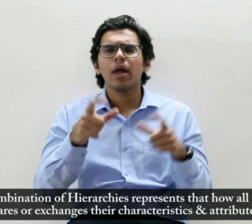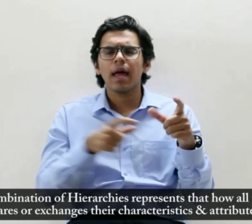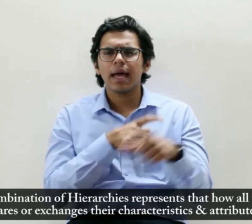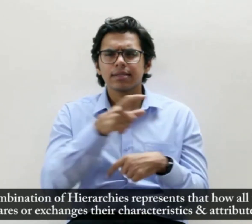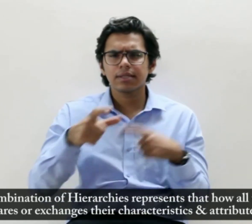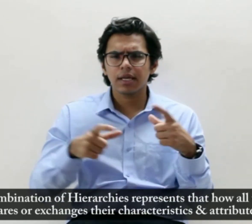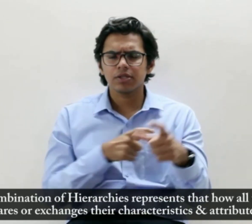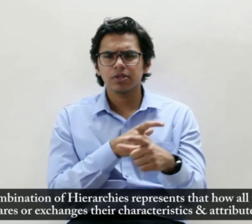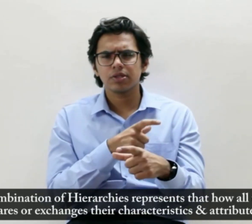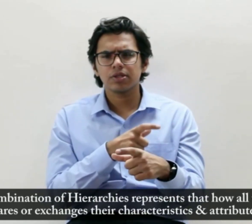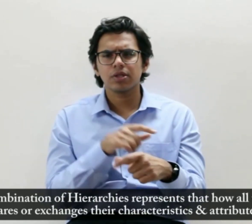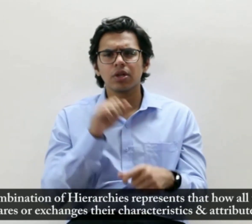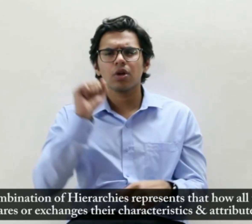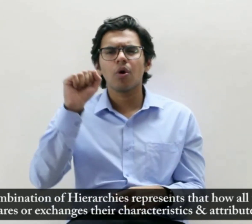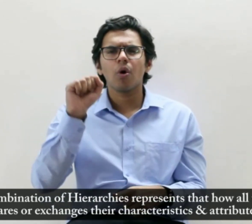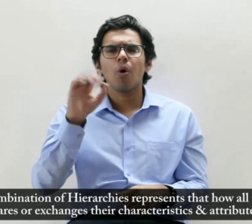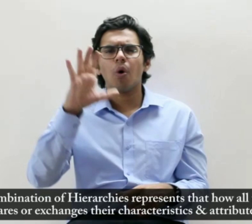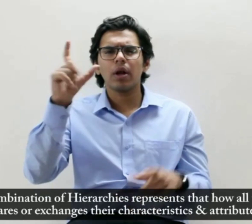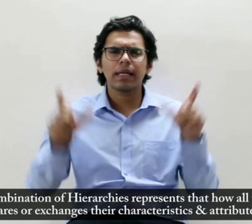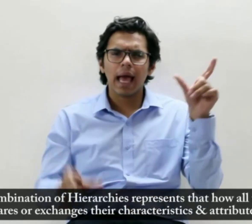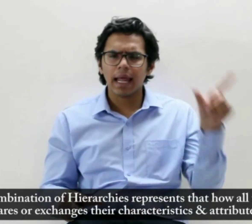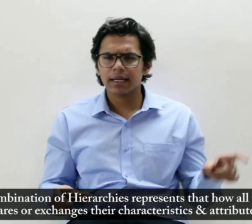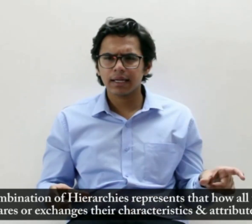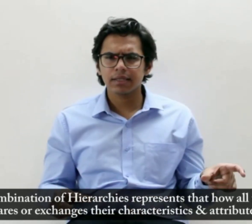and attributes.